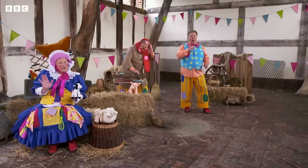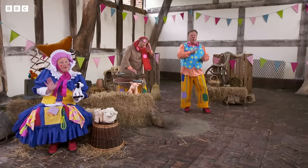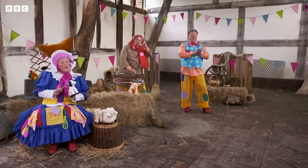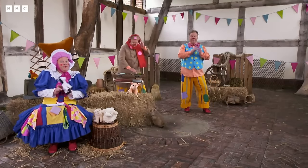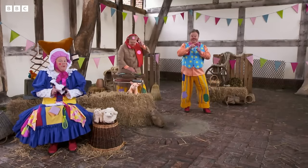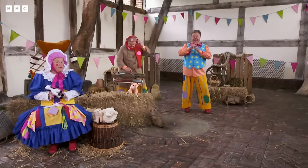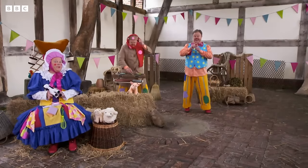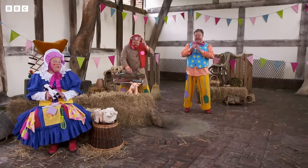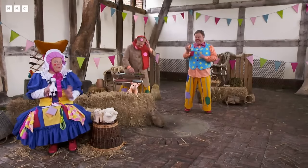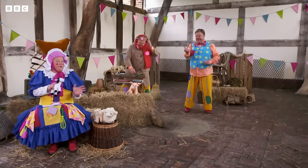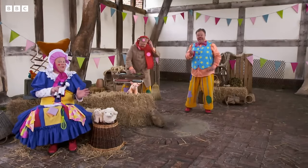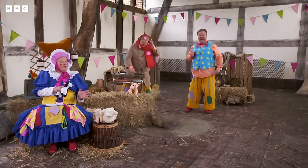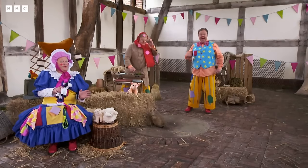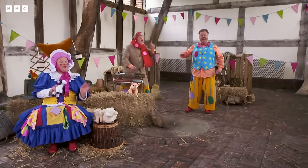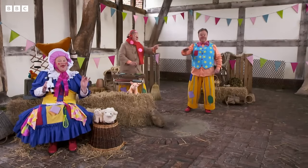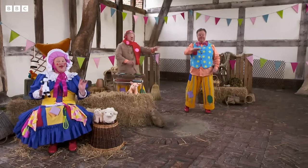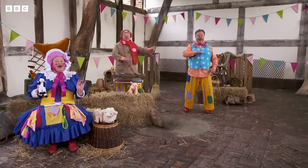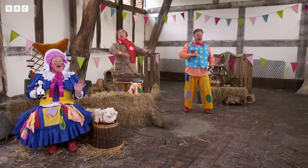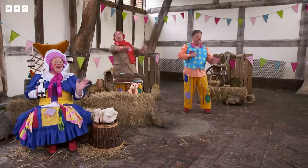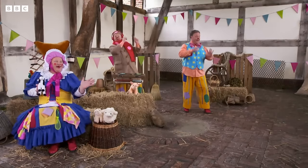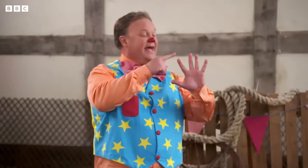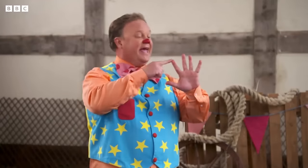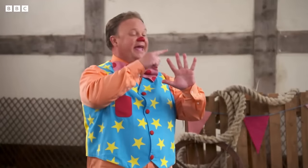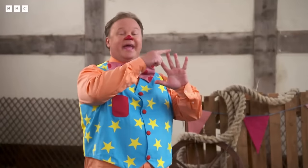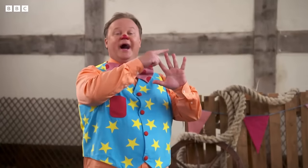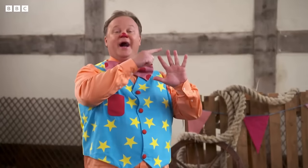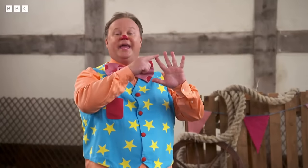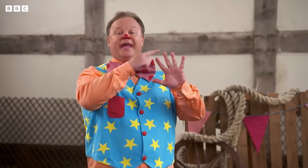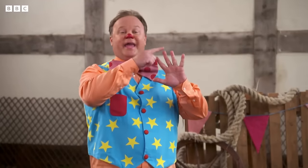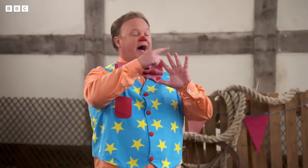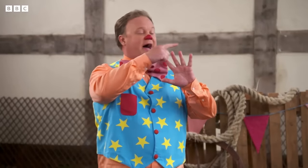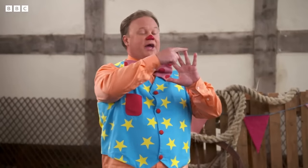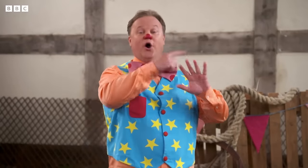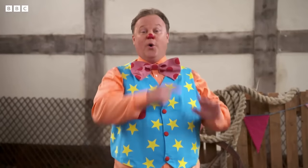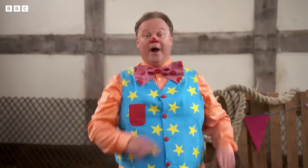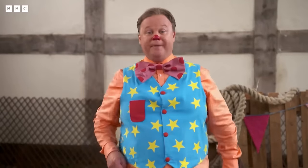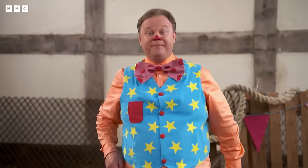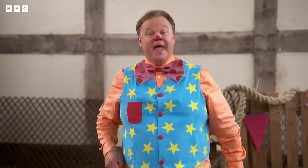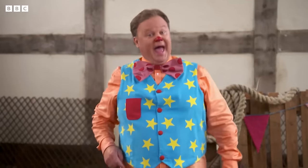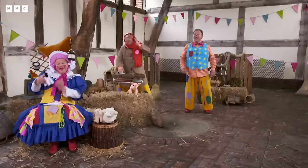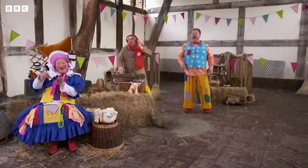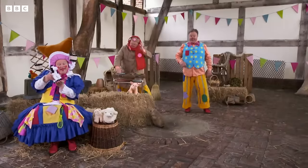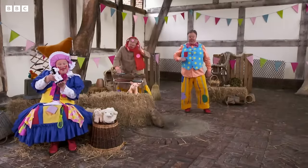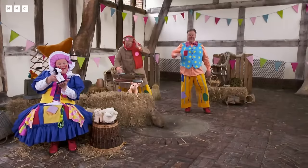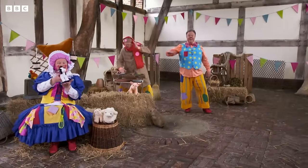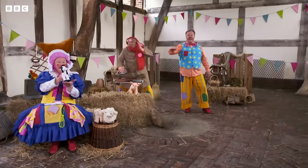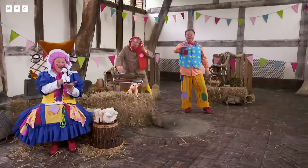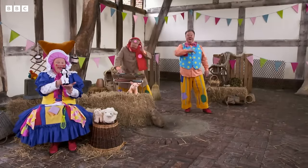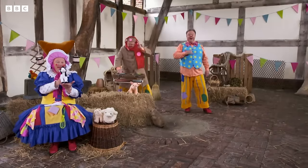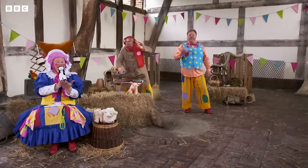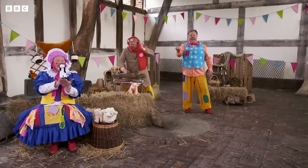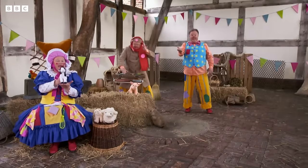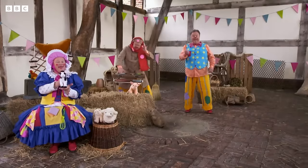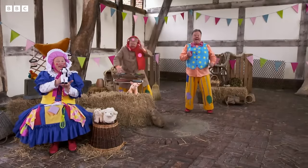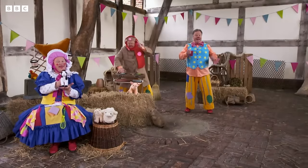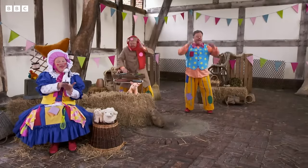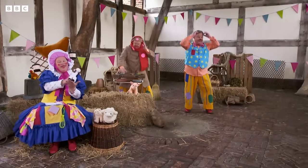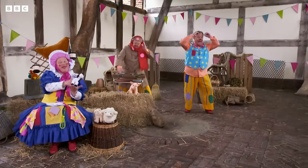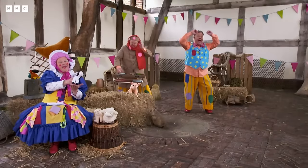Old MacDonald had a farm. E-I-E-I-O. And on that farm, he had a